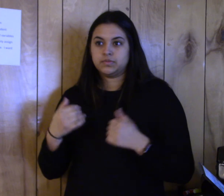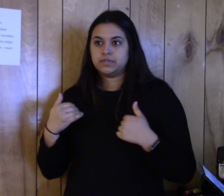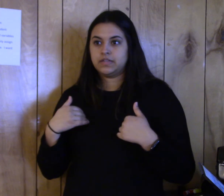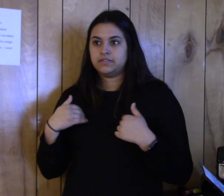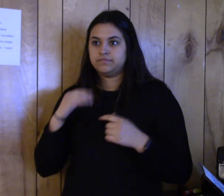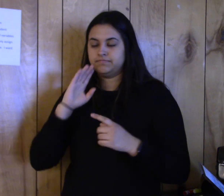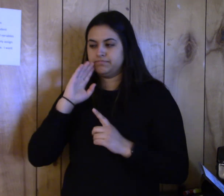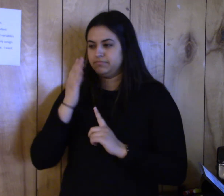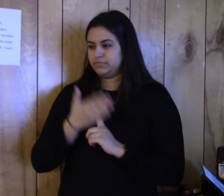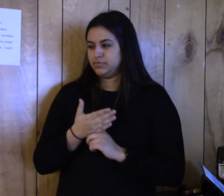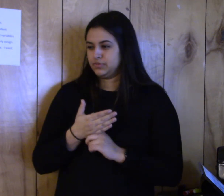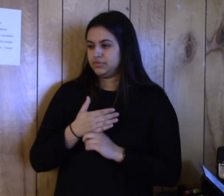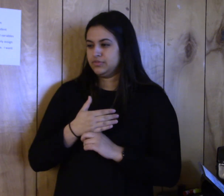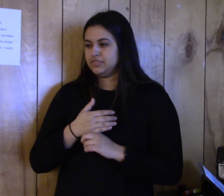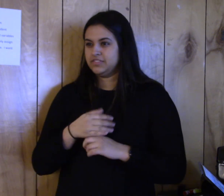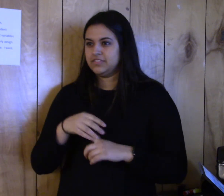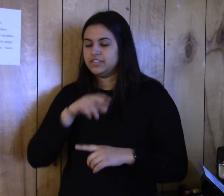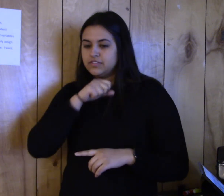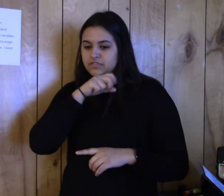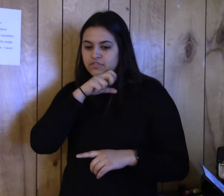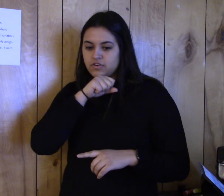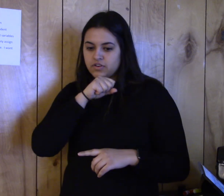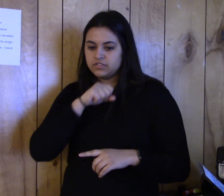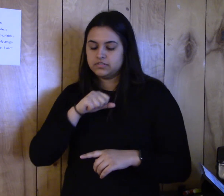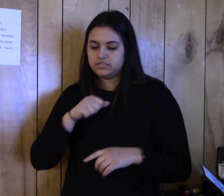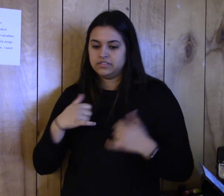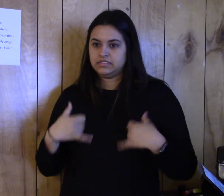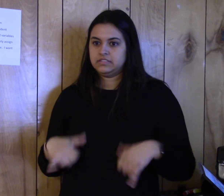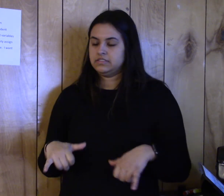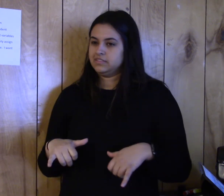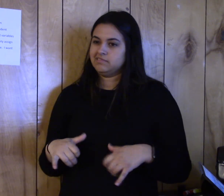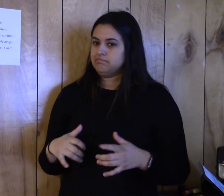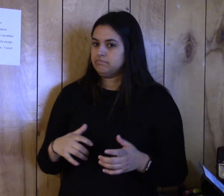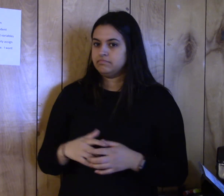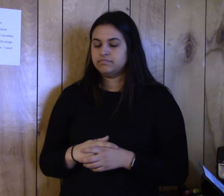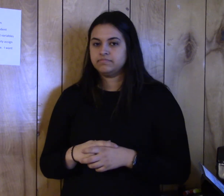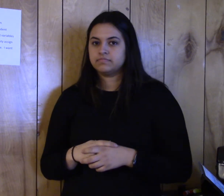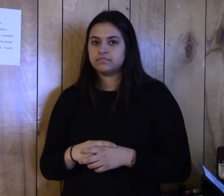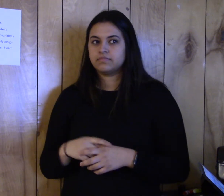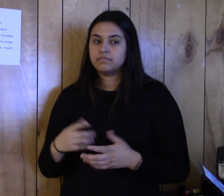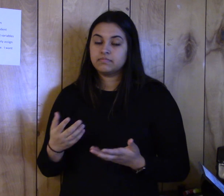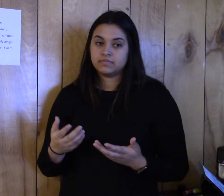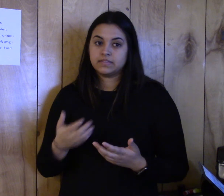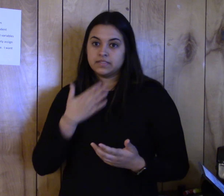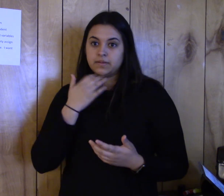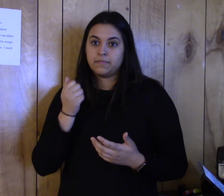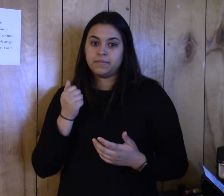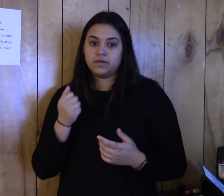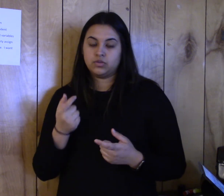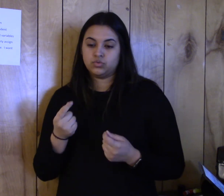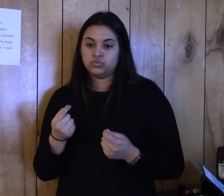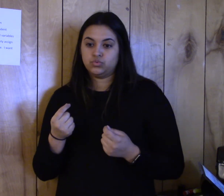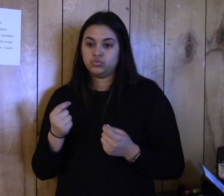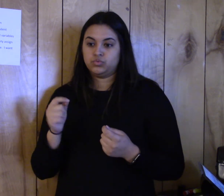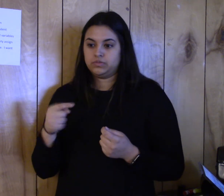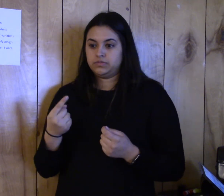characters, that's still not enough. And so, it's okay. It's better to do something to them than it is to do other